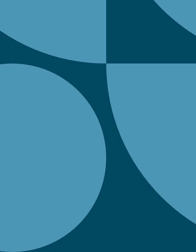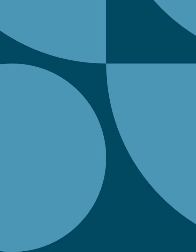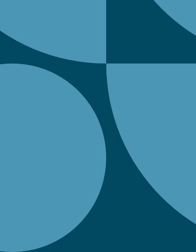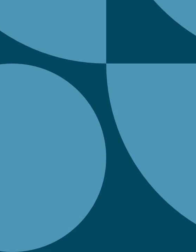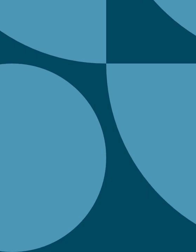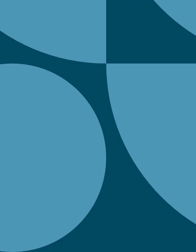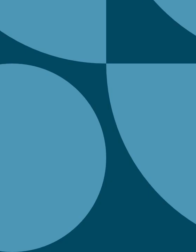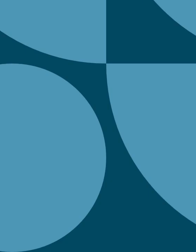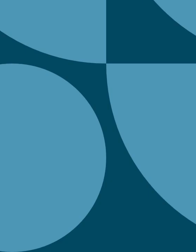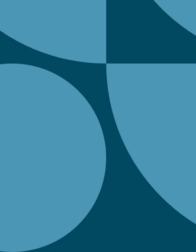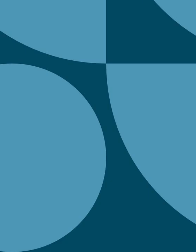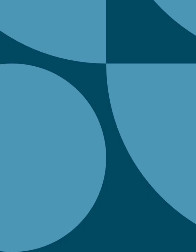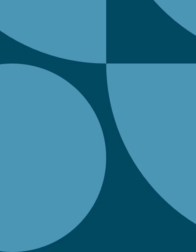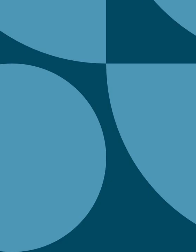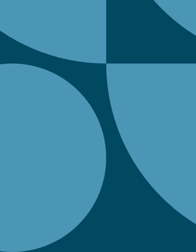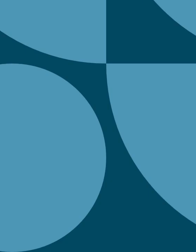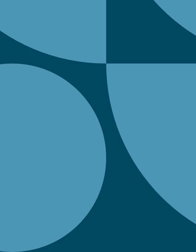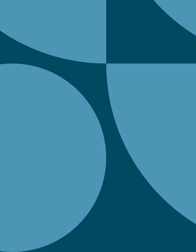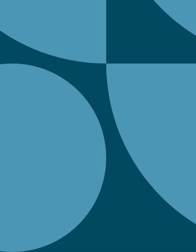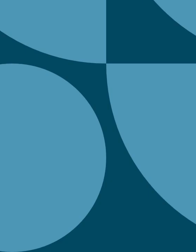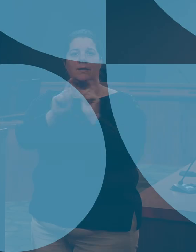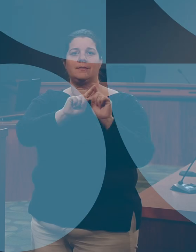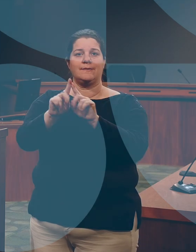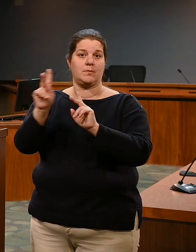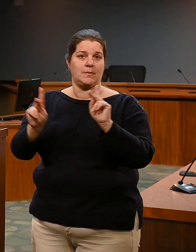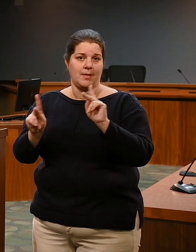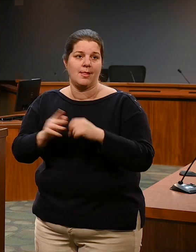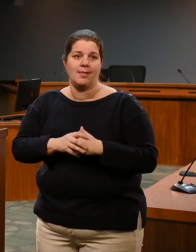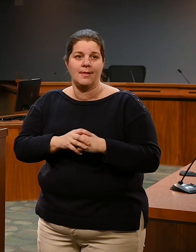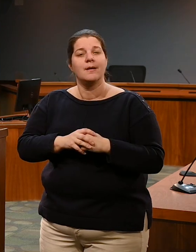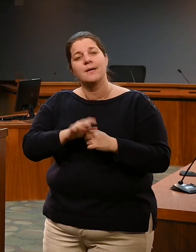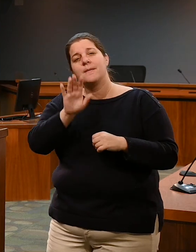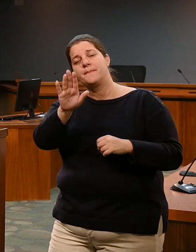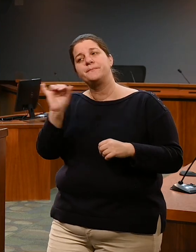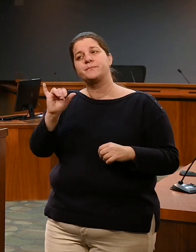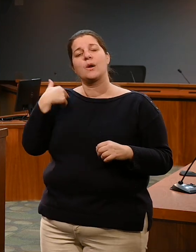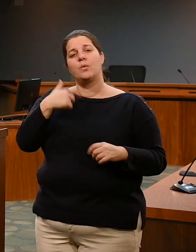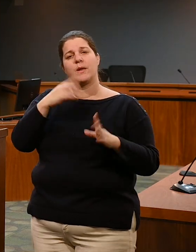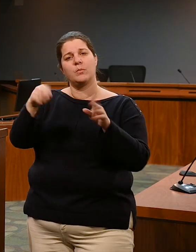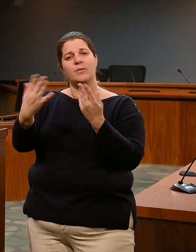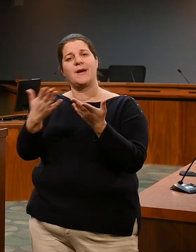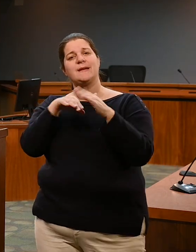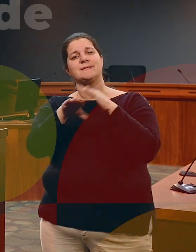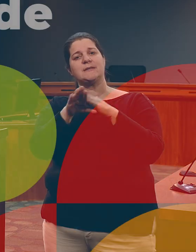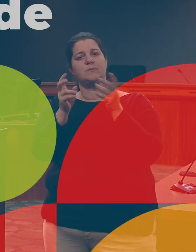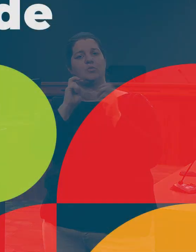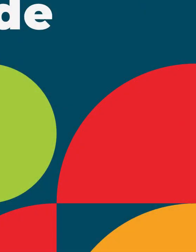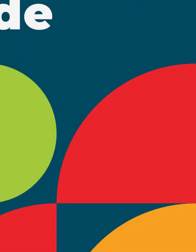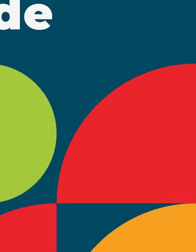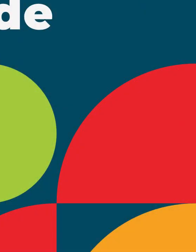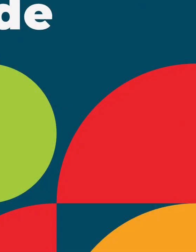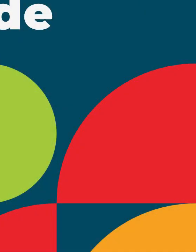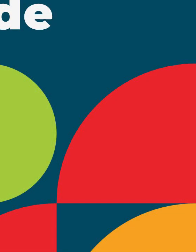conflicts, and work cooperatively with others. We're also investing in accessible transportation solutions for our young